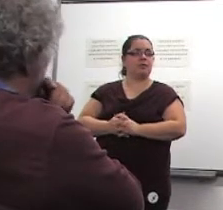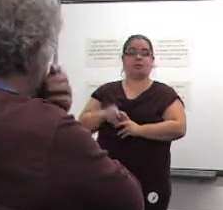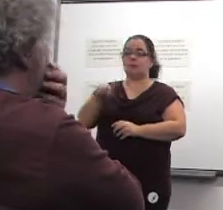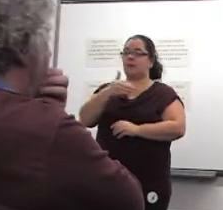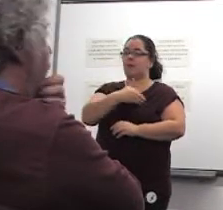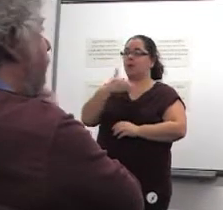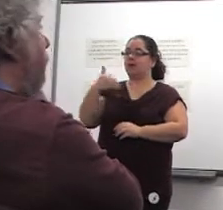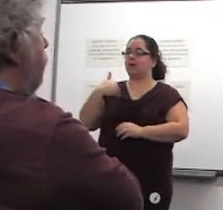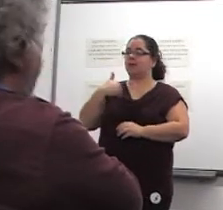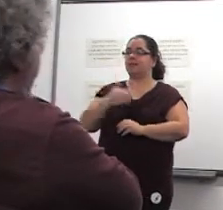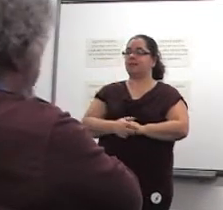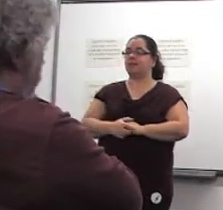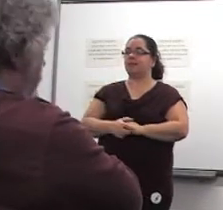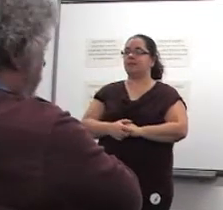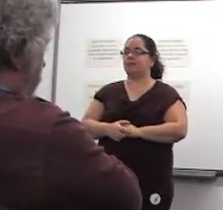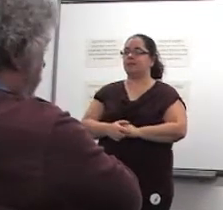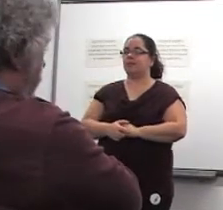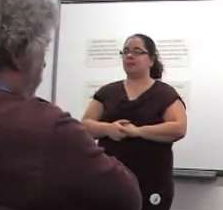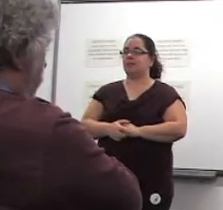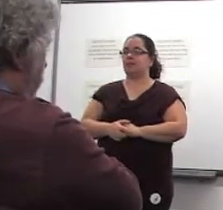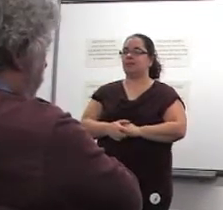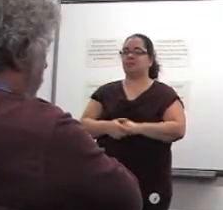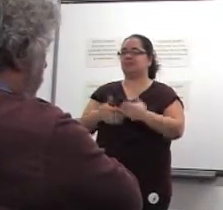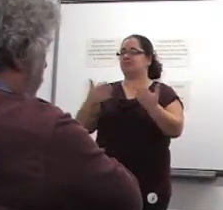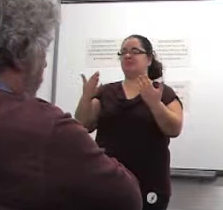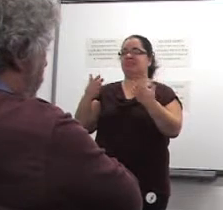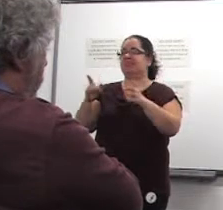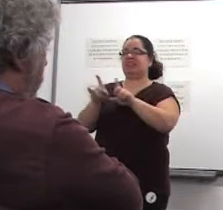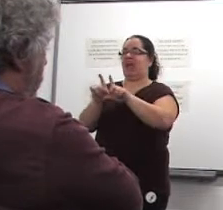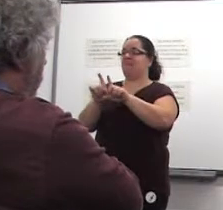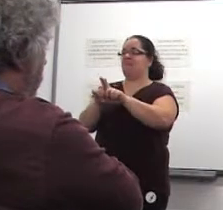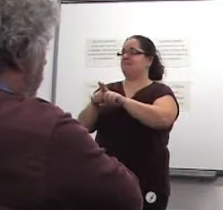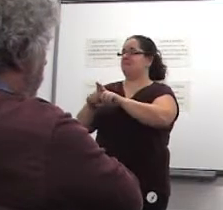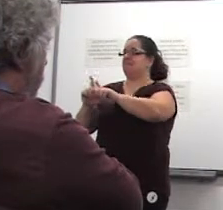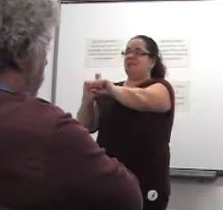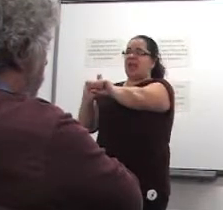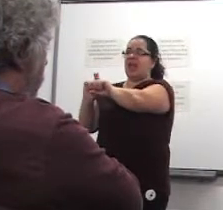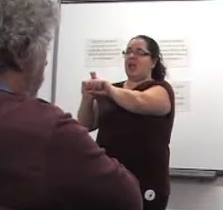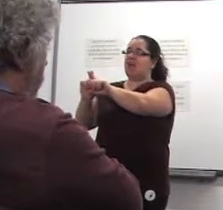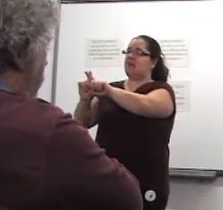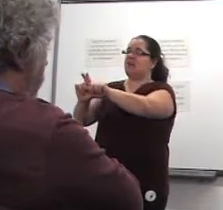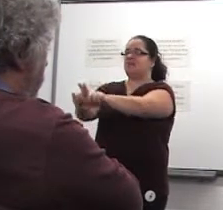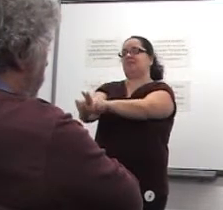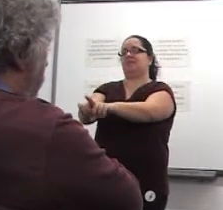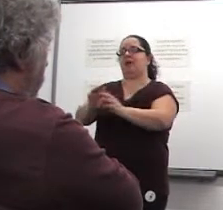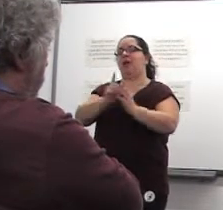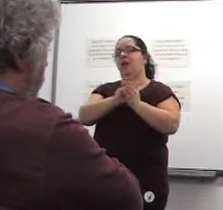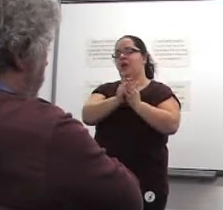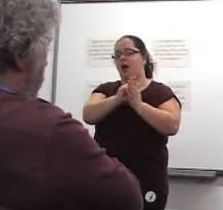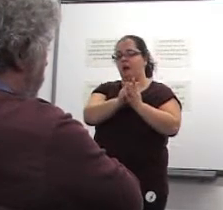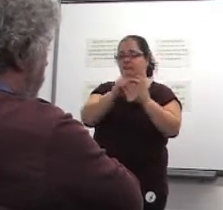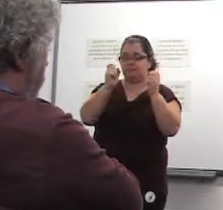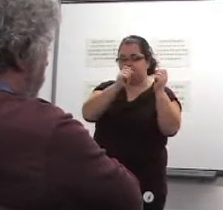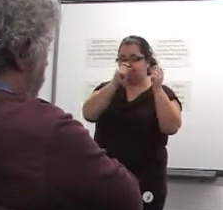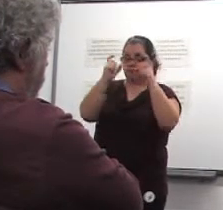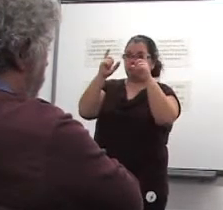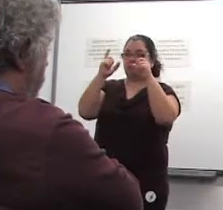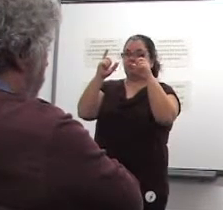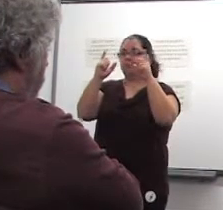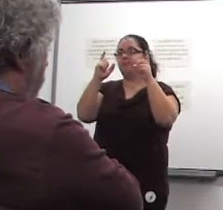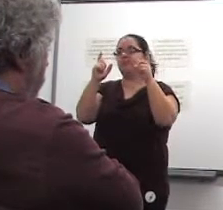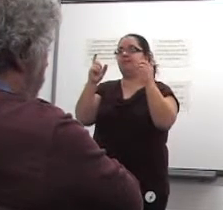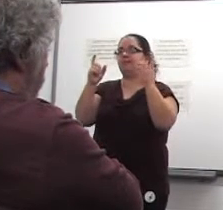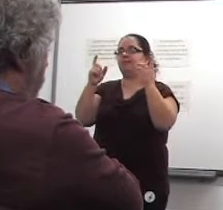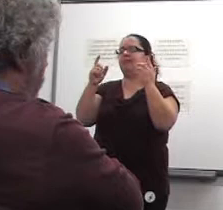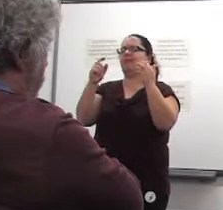This morning was like 1,000 others. His alarm had wakened him from a dream that was